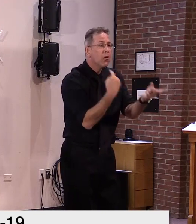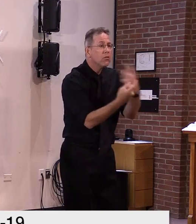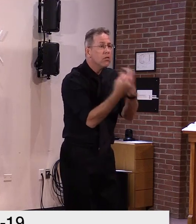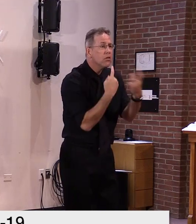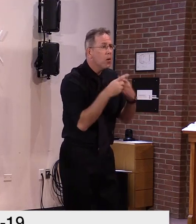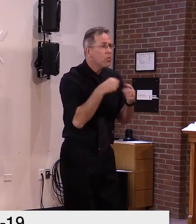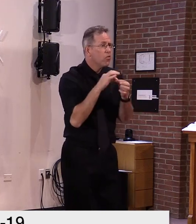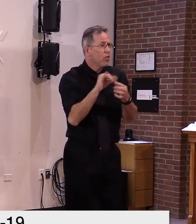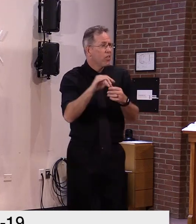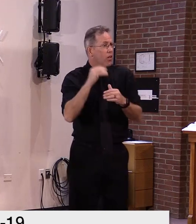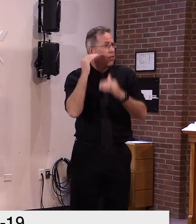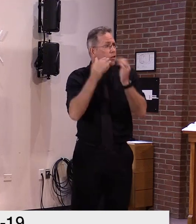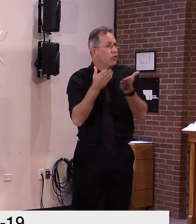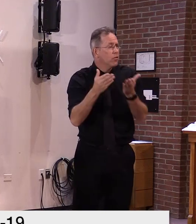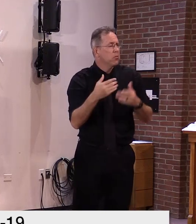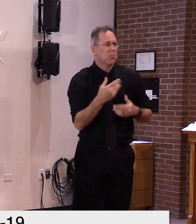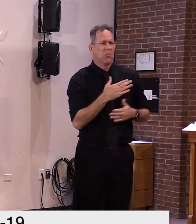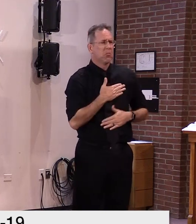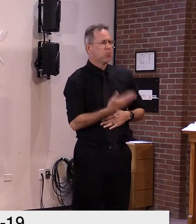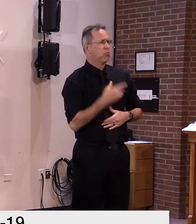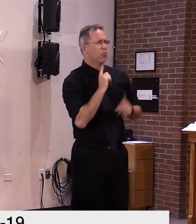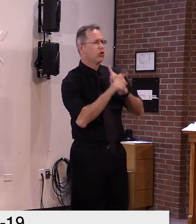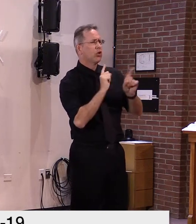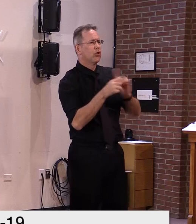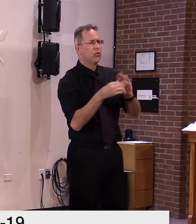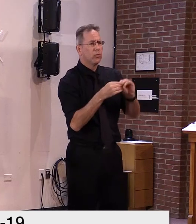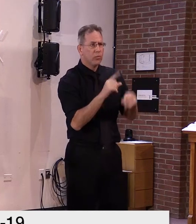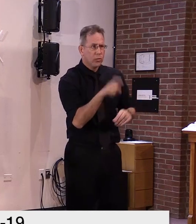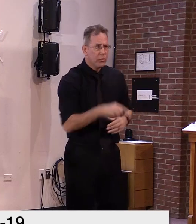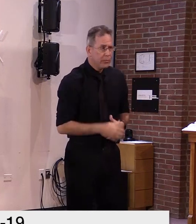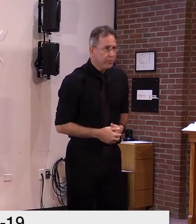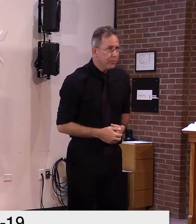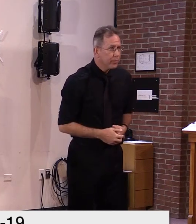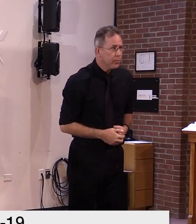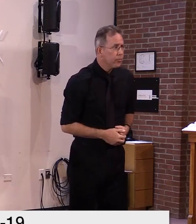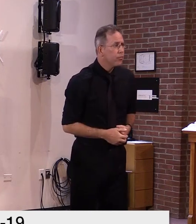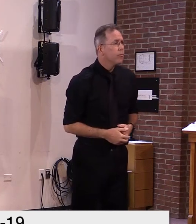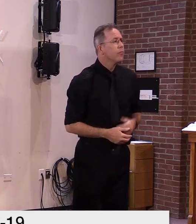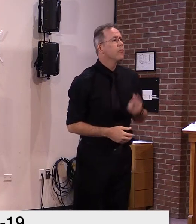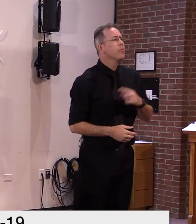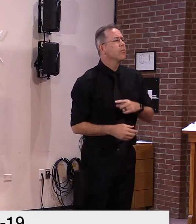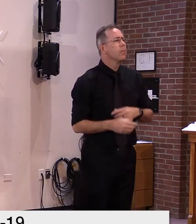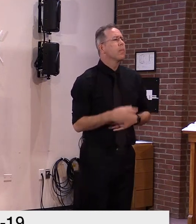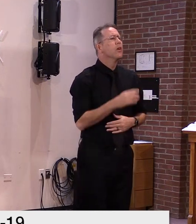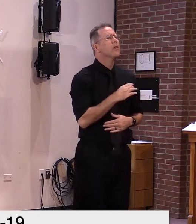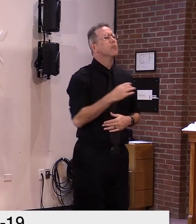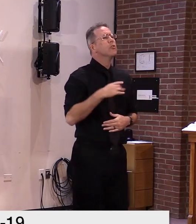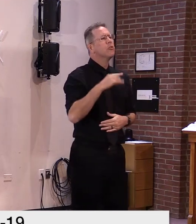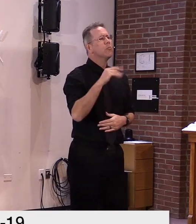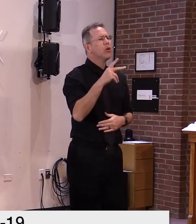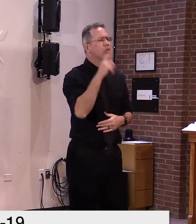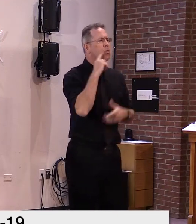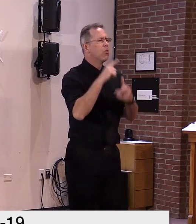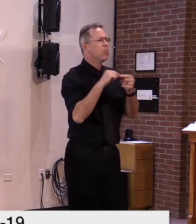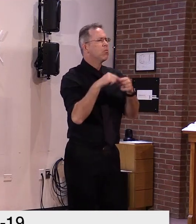guidelines. Next up is Commissioner Pichek on the weekly update.